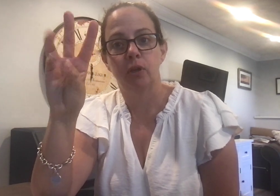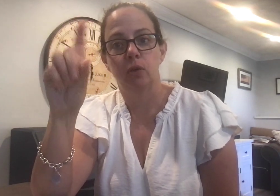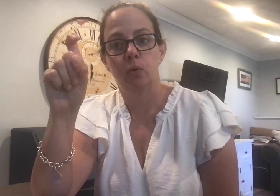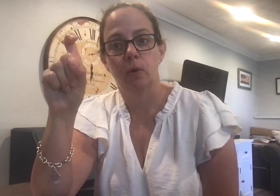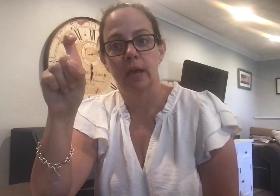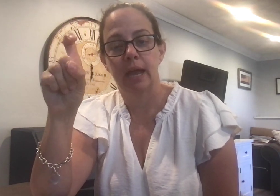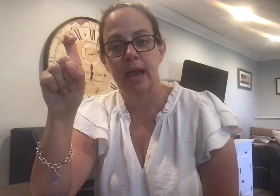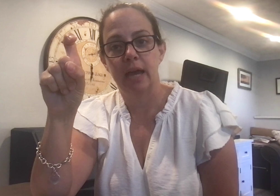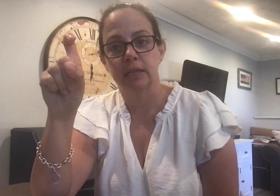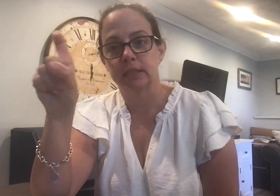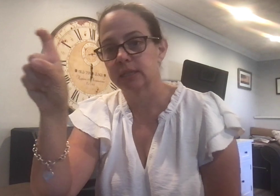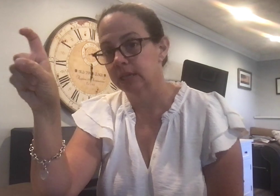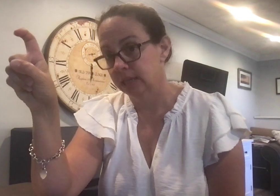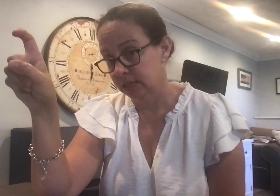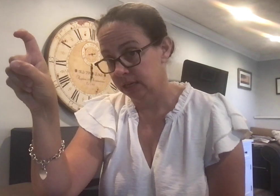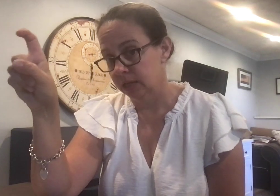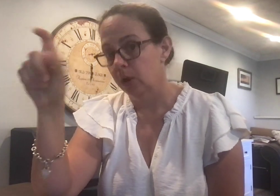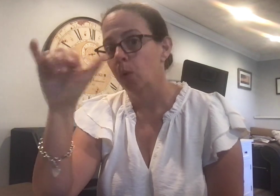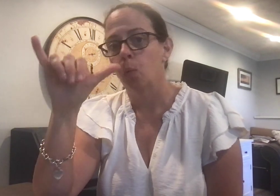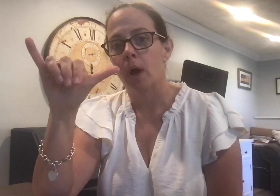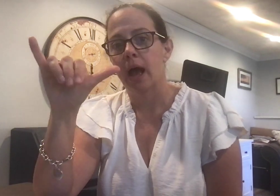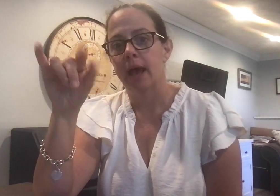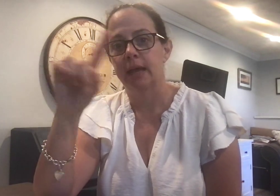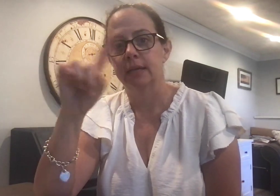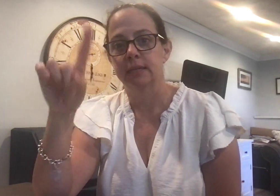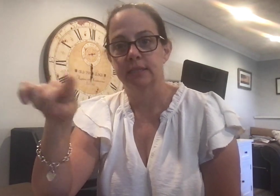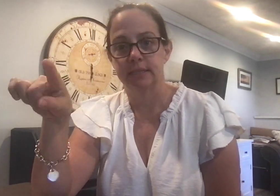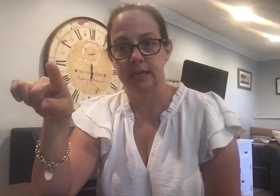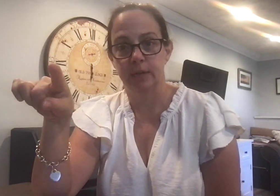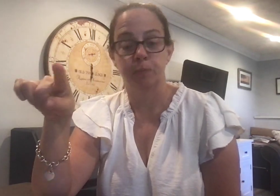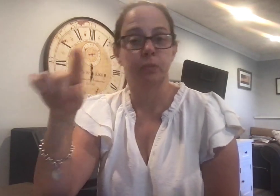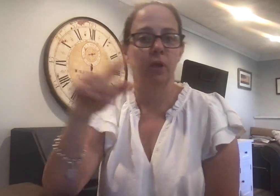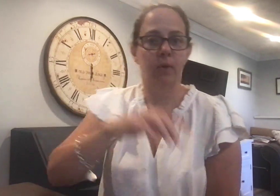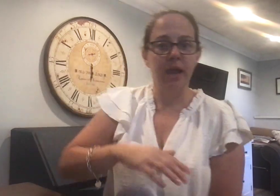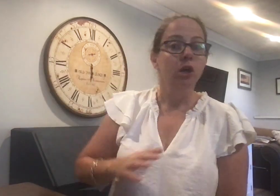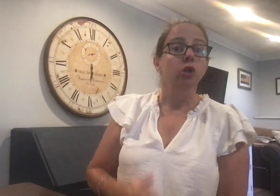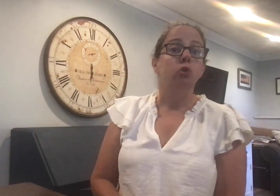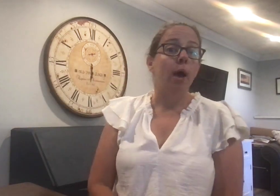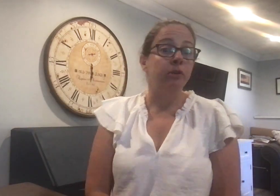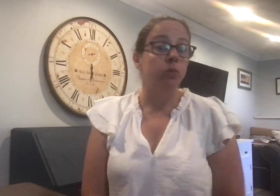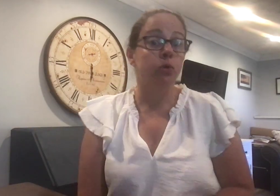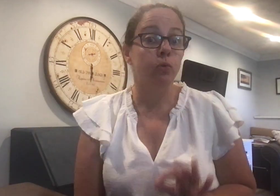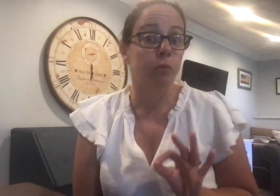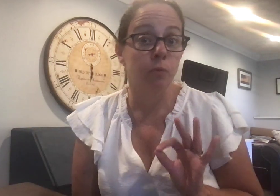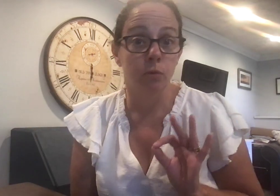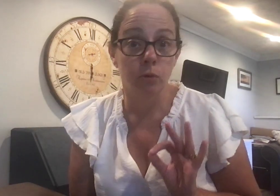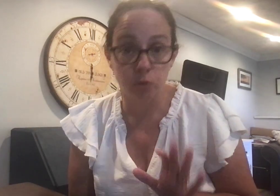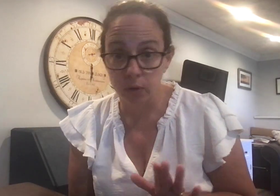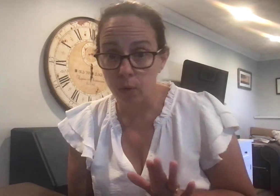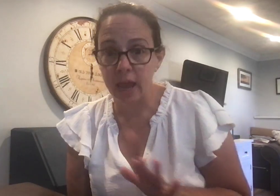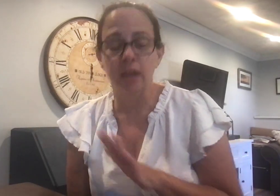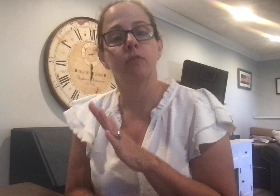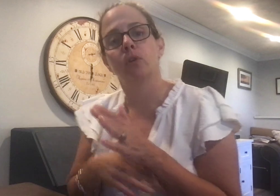W, X, Y, Z. Okay, so I'm going to assume you're doing okay. If you're